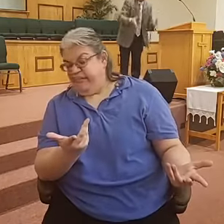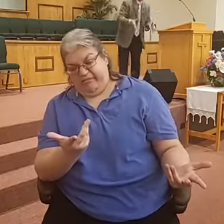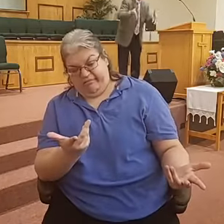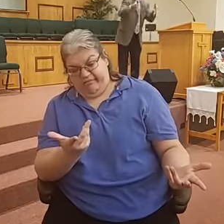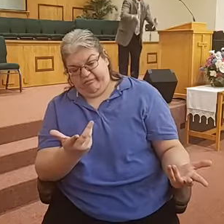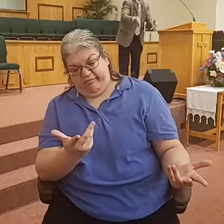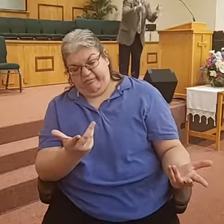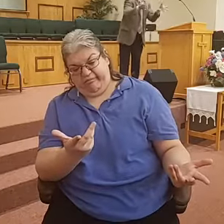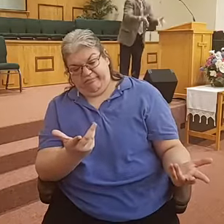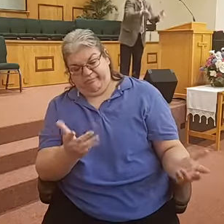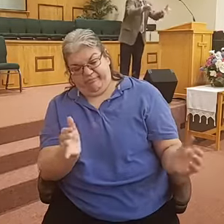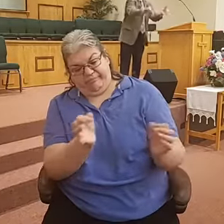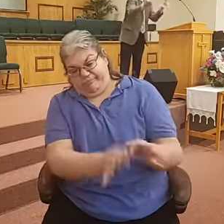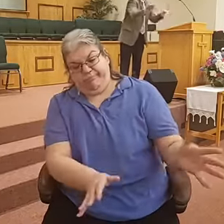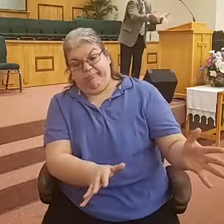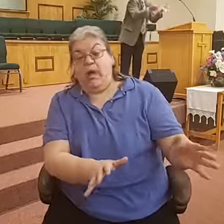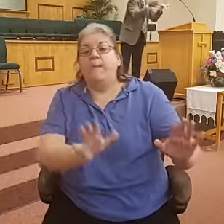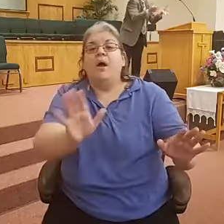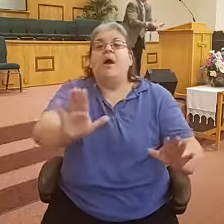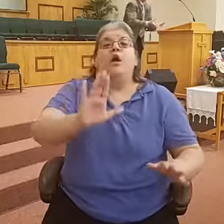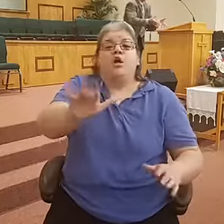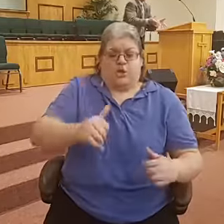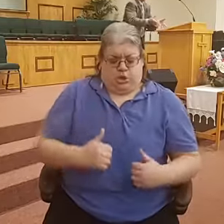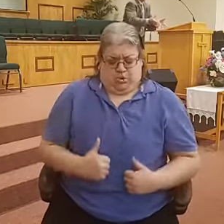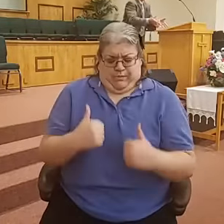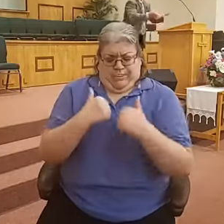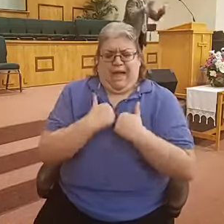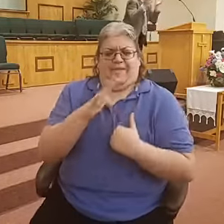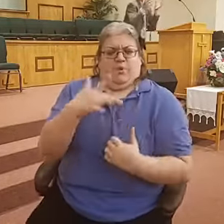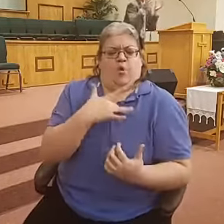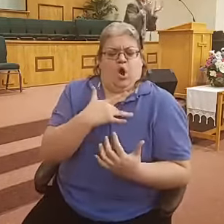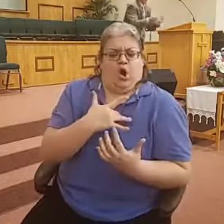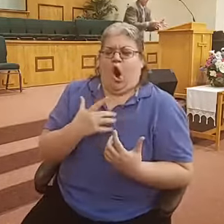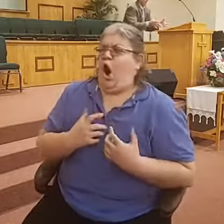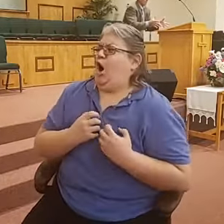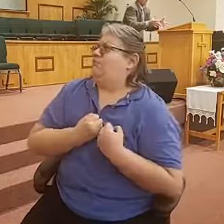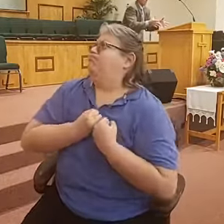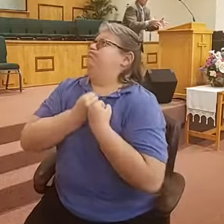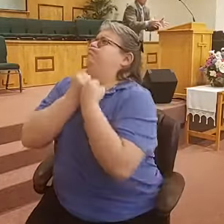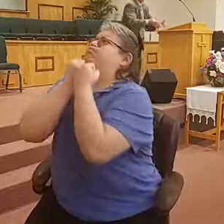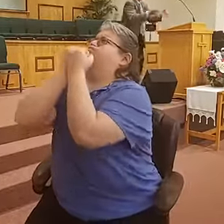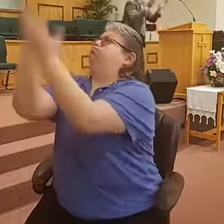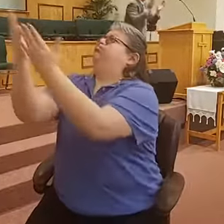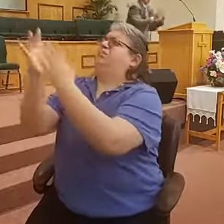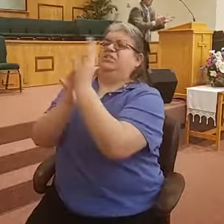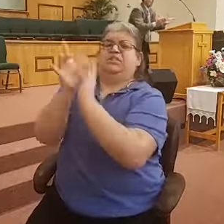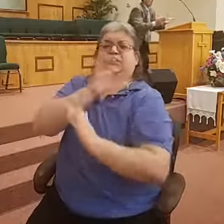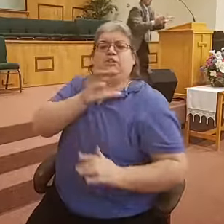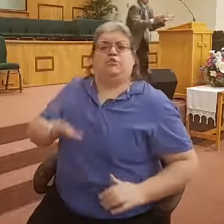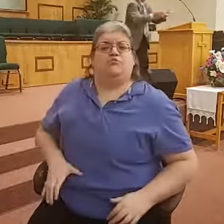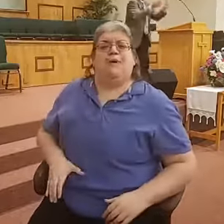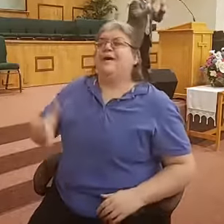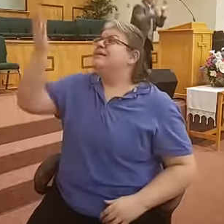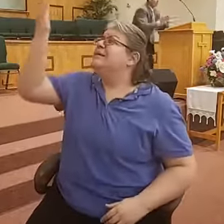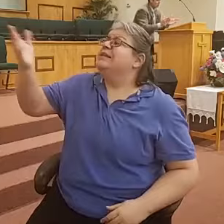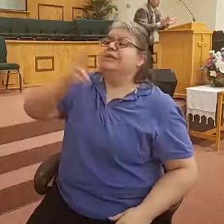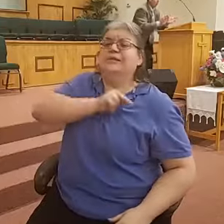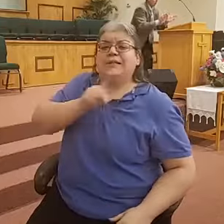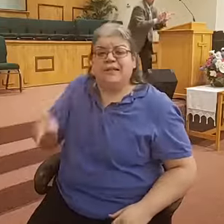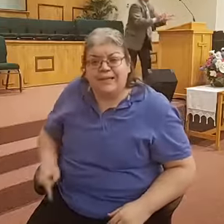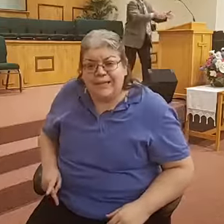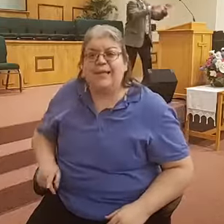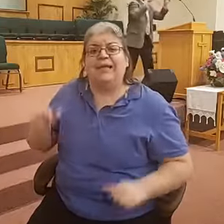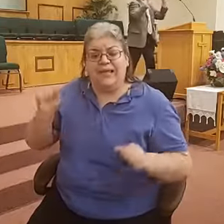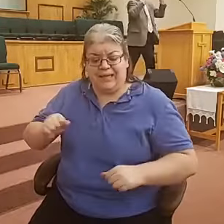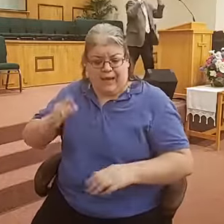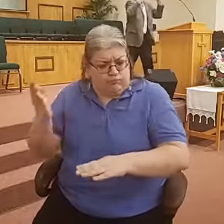if you'll turn your heart and life over to Jesus Christ, there is a King who can rebuild and